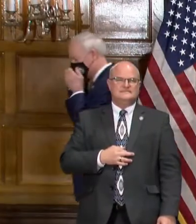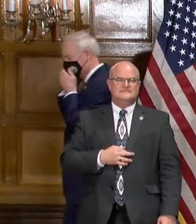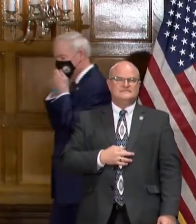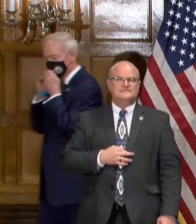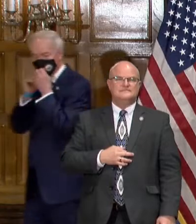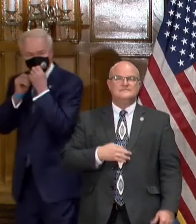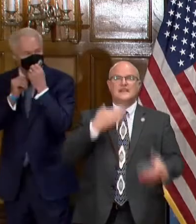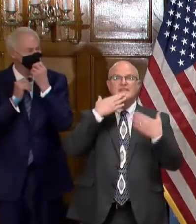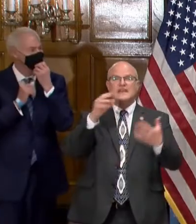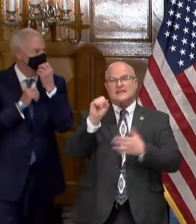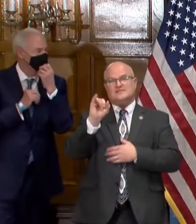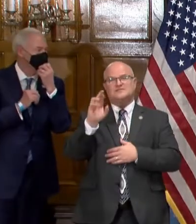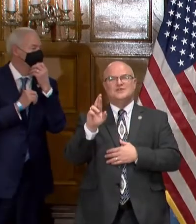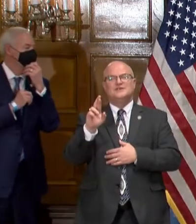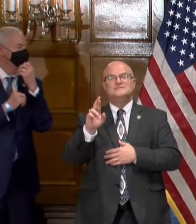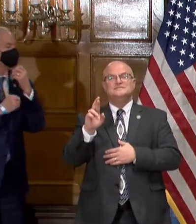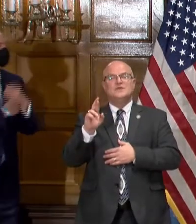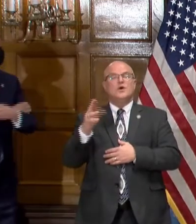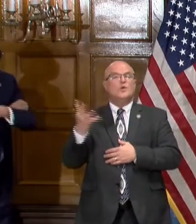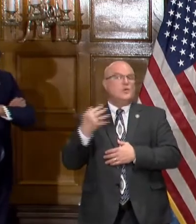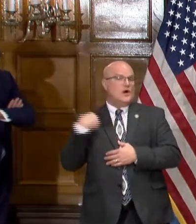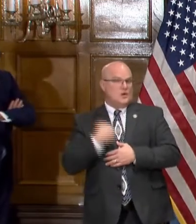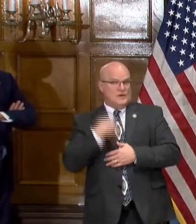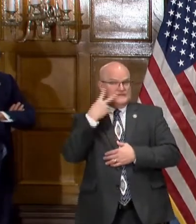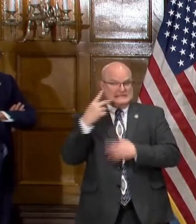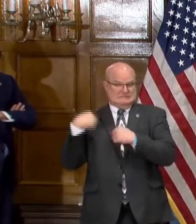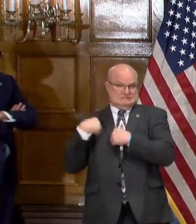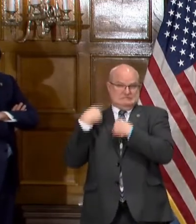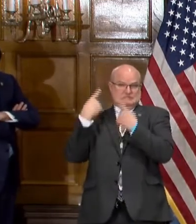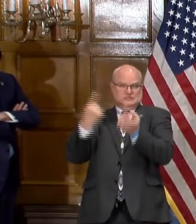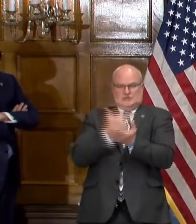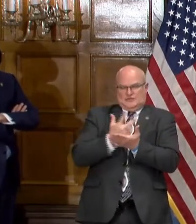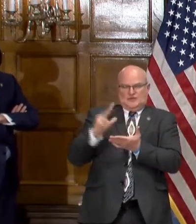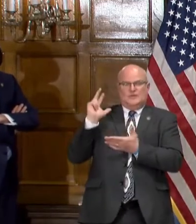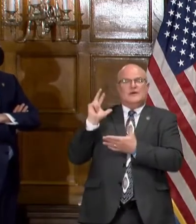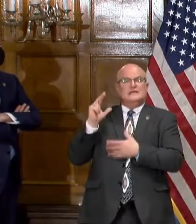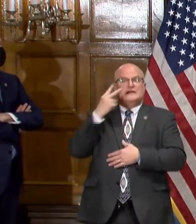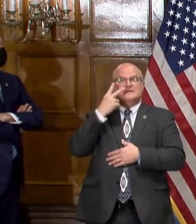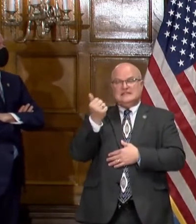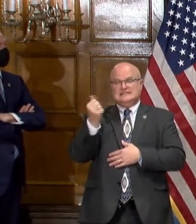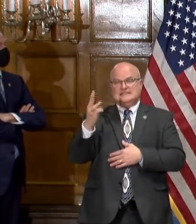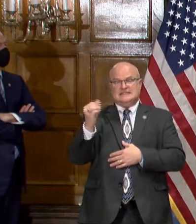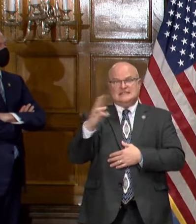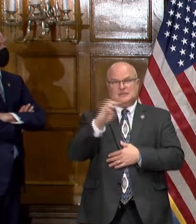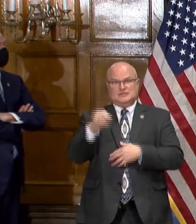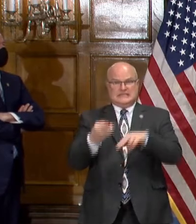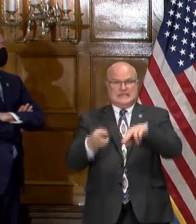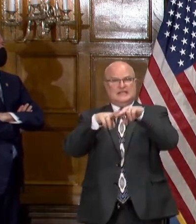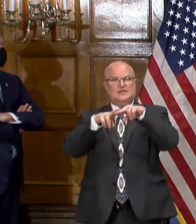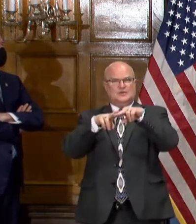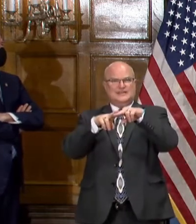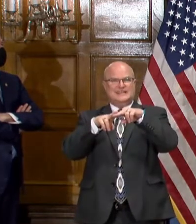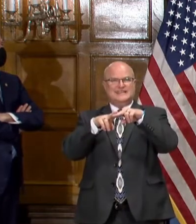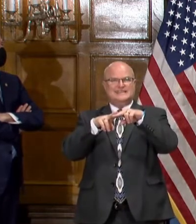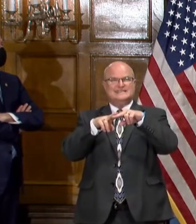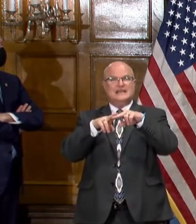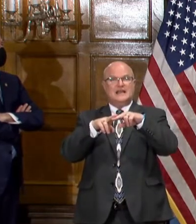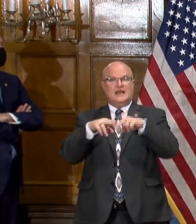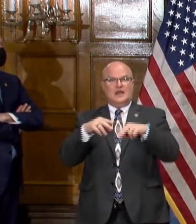Well, thank you, sir. So what we've seen over the last 3 weeks, we saw the 16% increase,